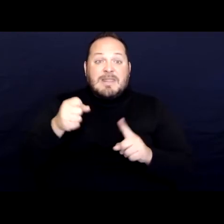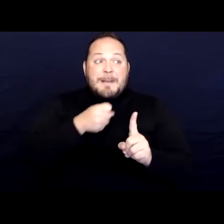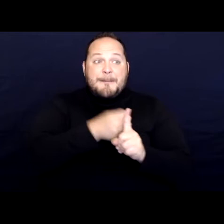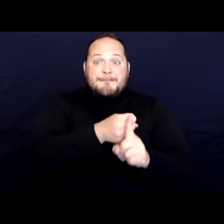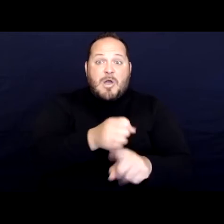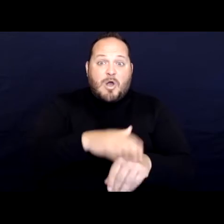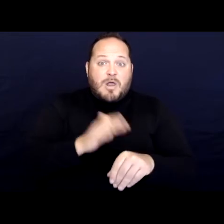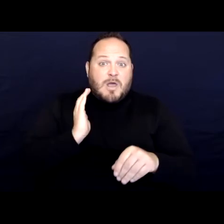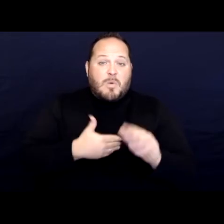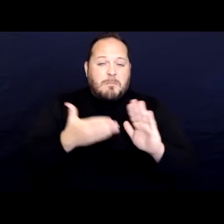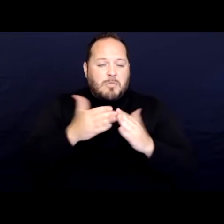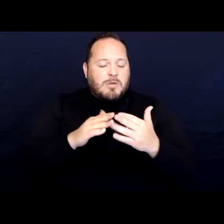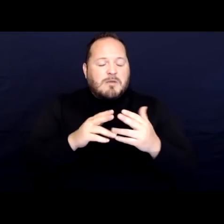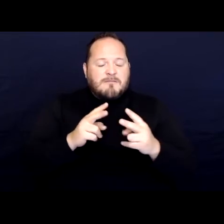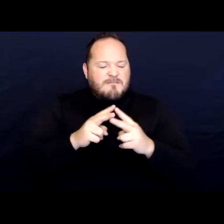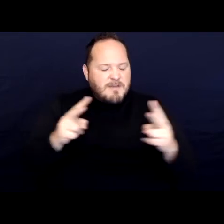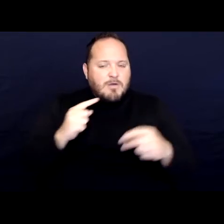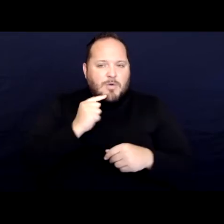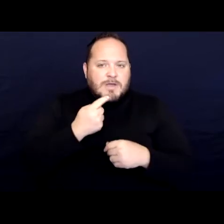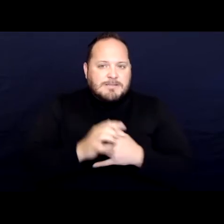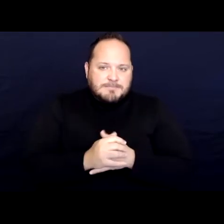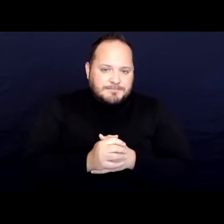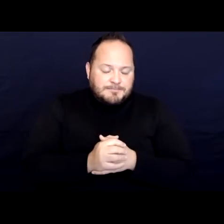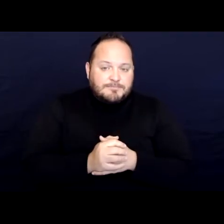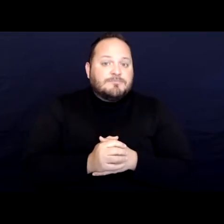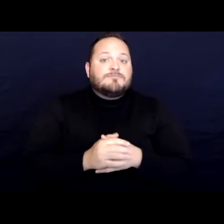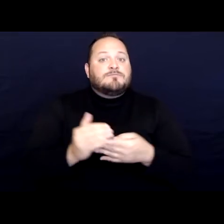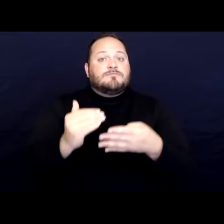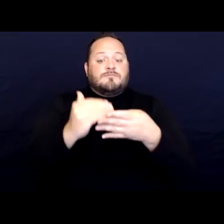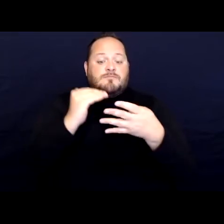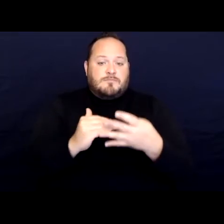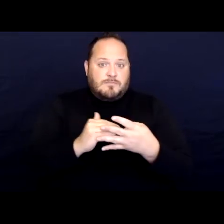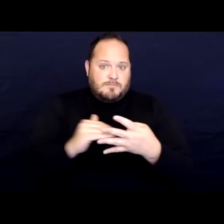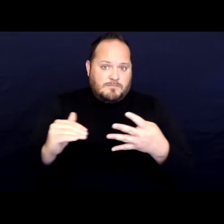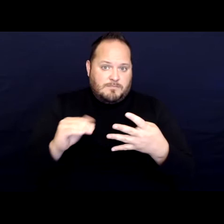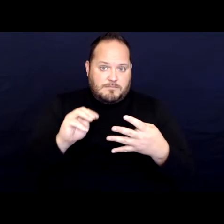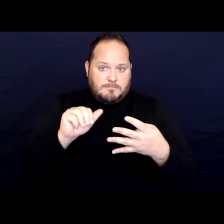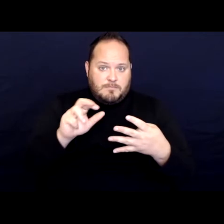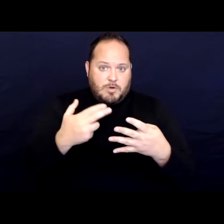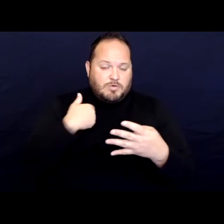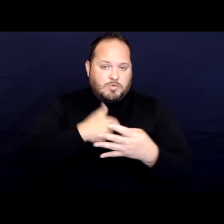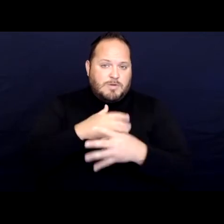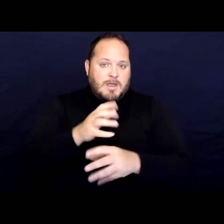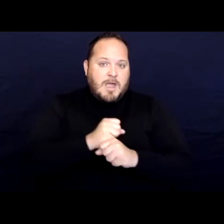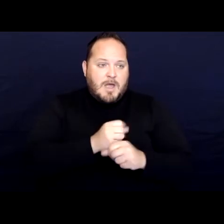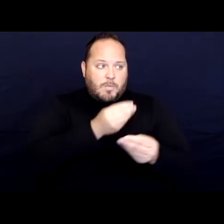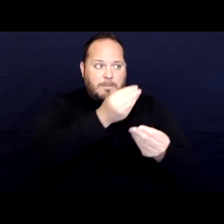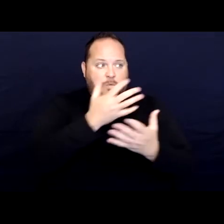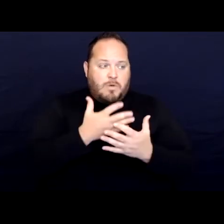Um, by the third week of March, we got the report of our first member